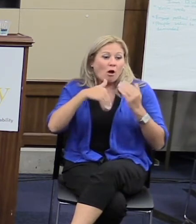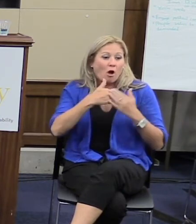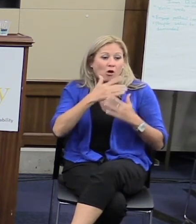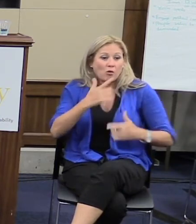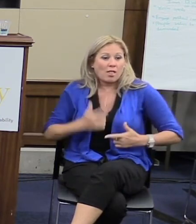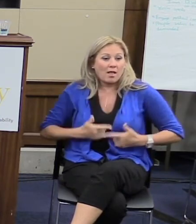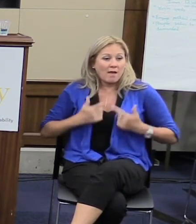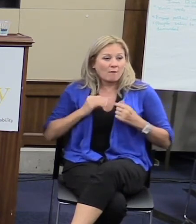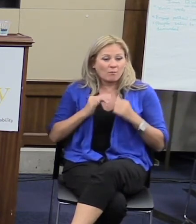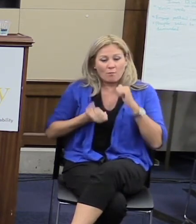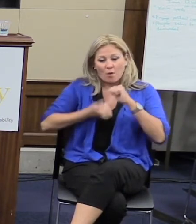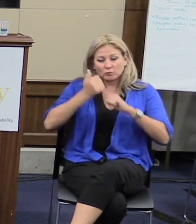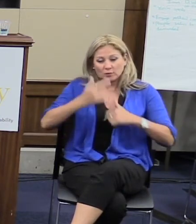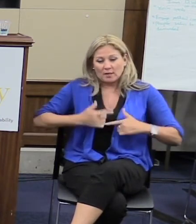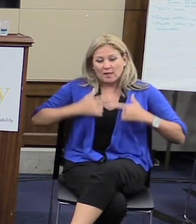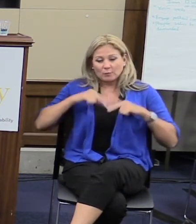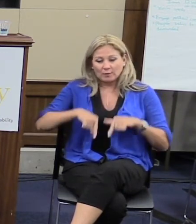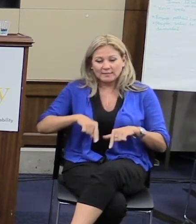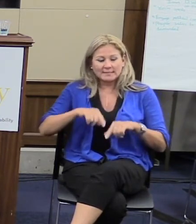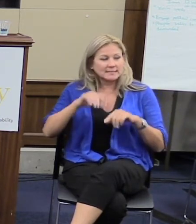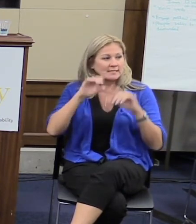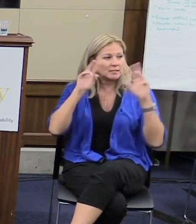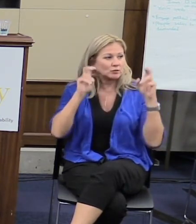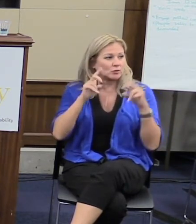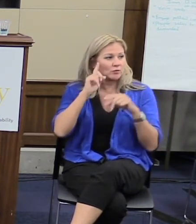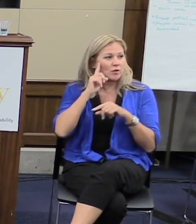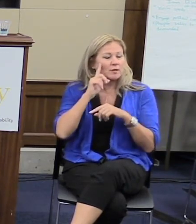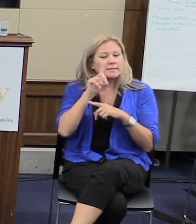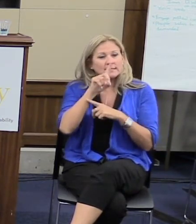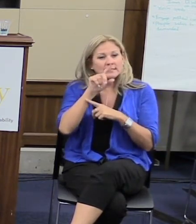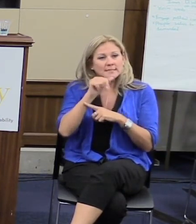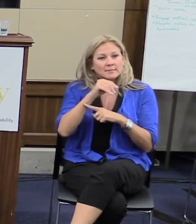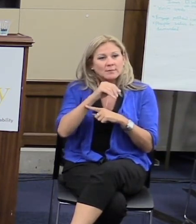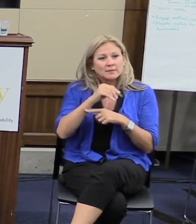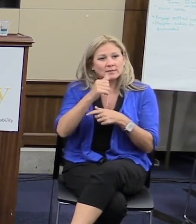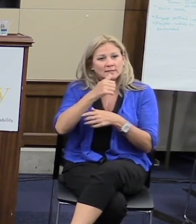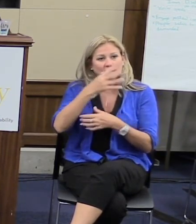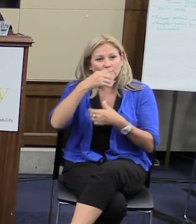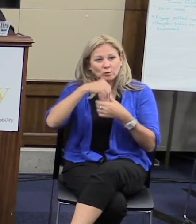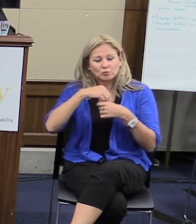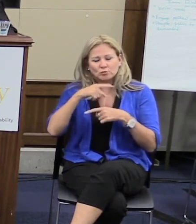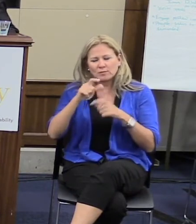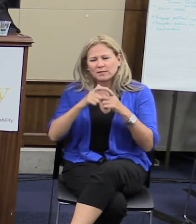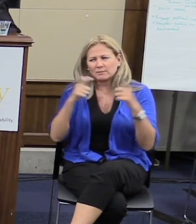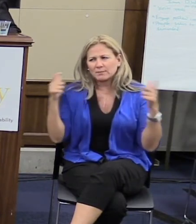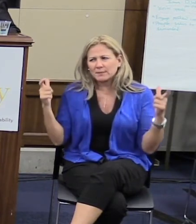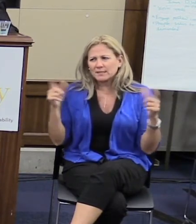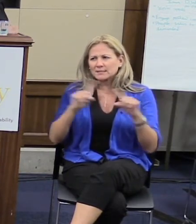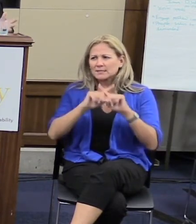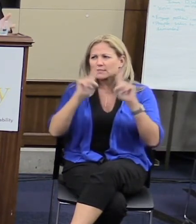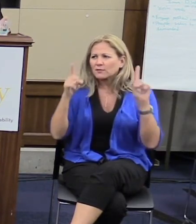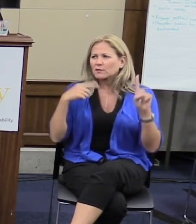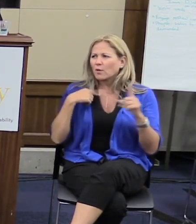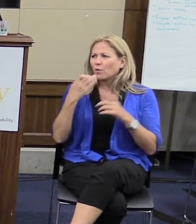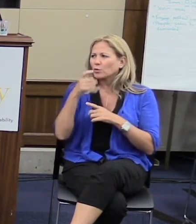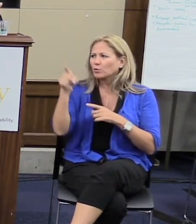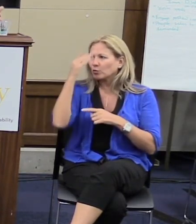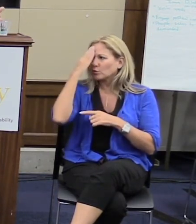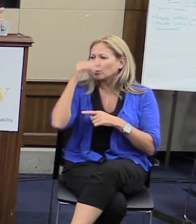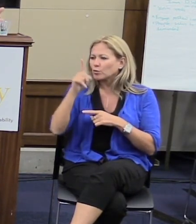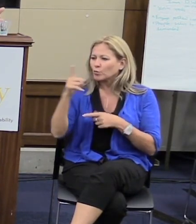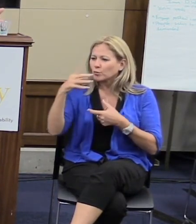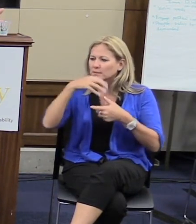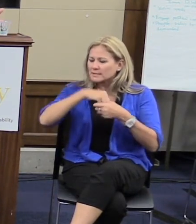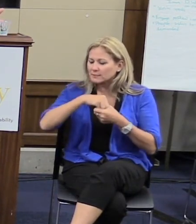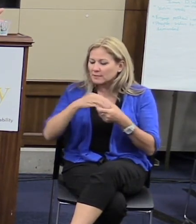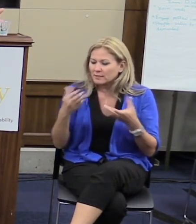most of your life to this issue of disability inclusion, and you're making a huge difference. And I want you to know that your participation